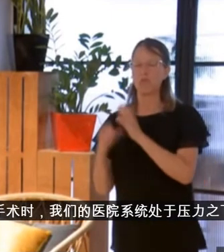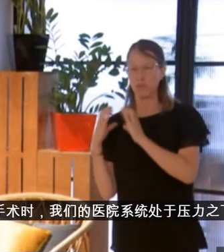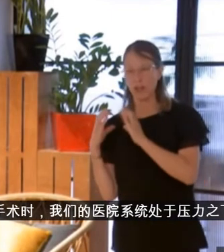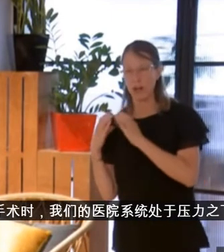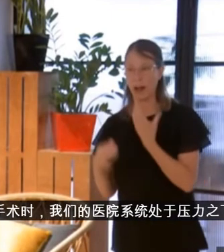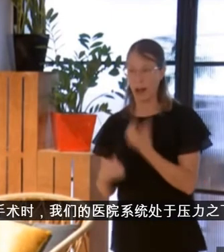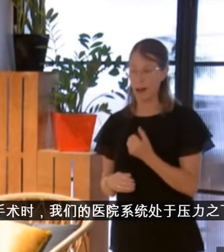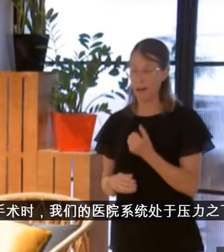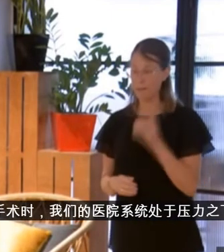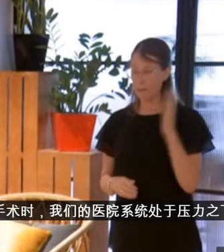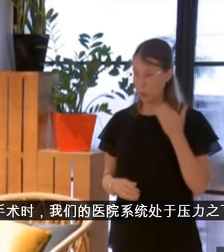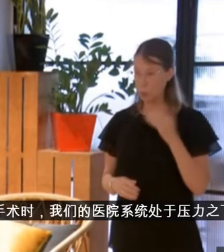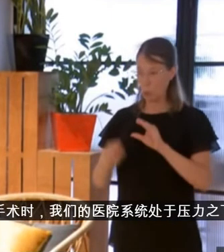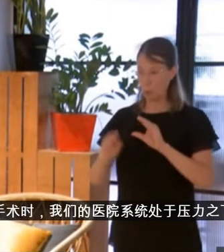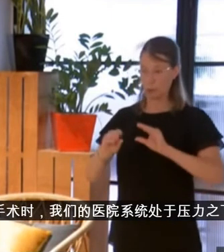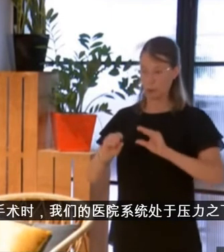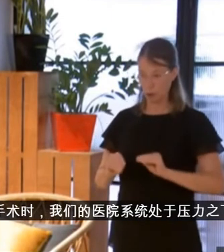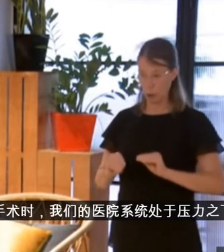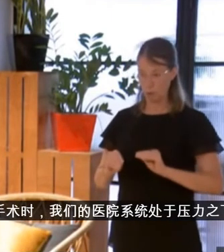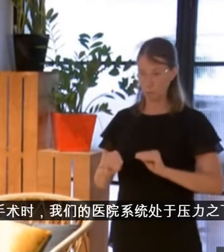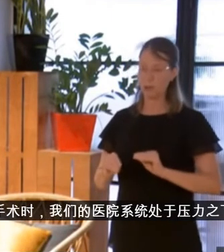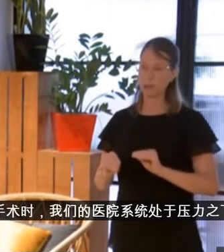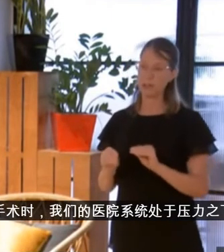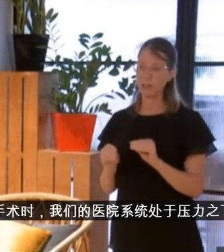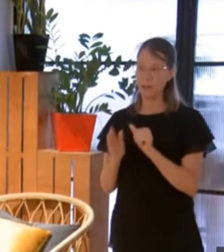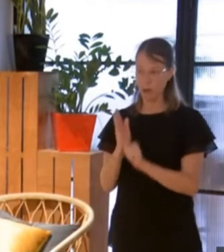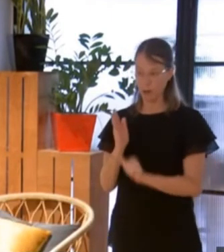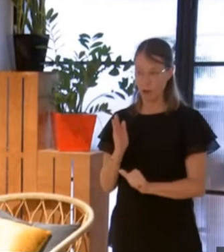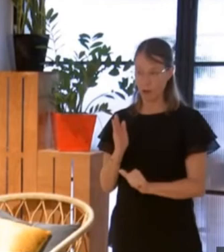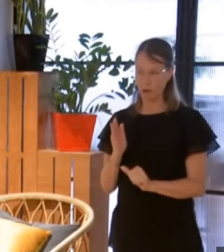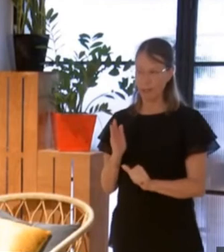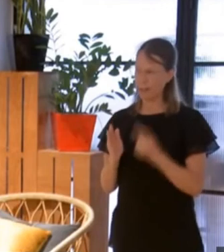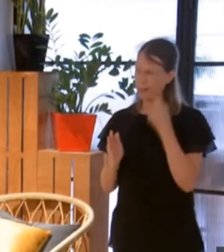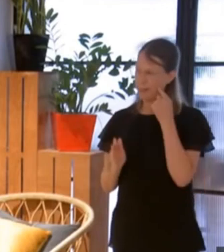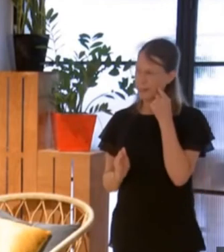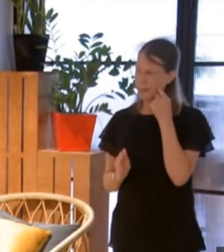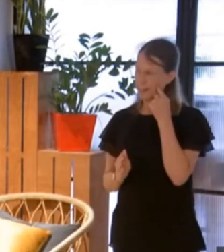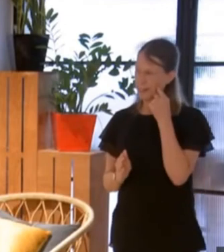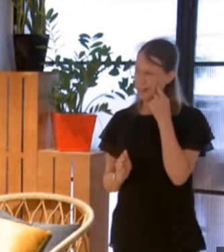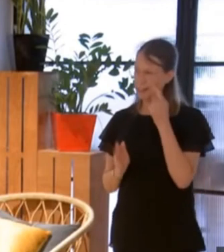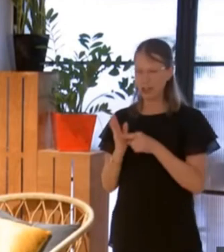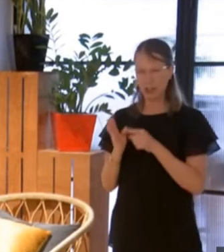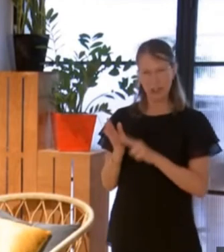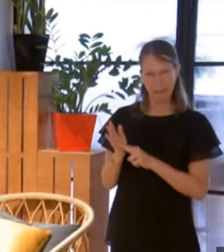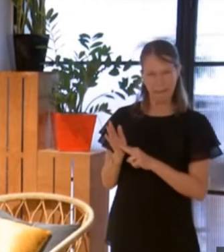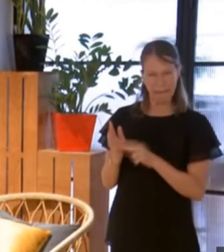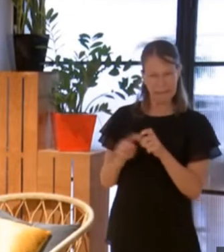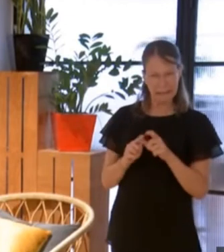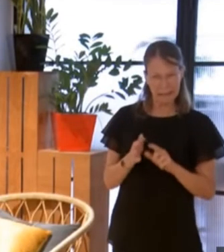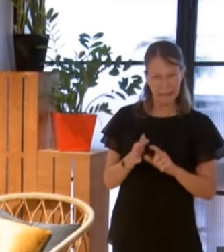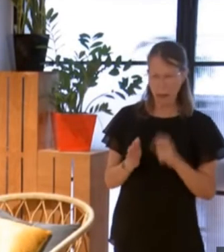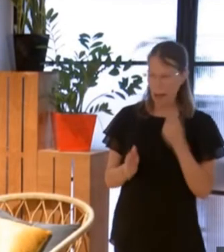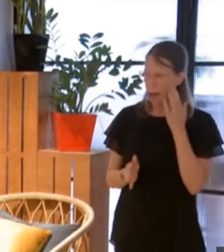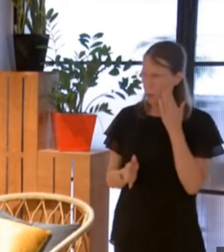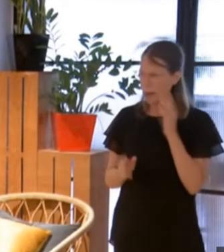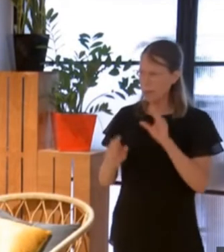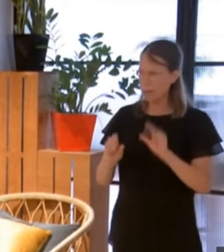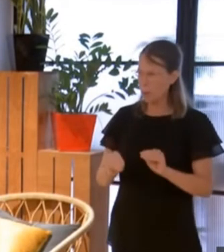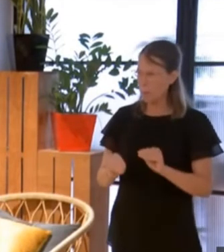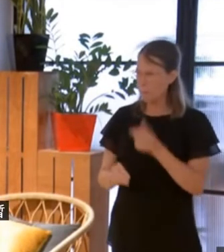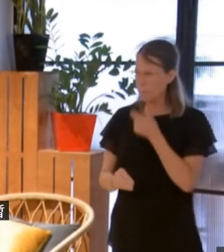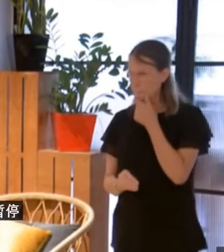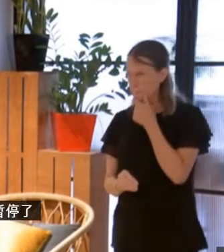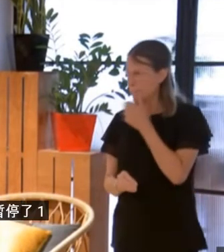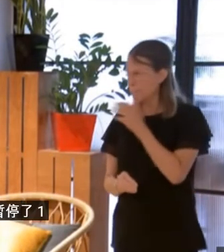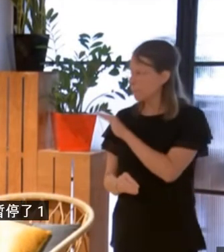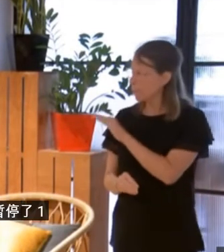non-urgent elective surgery in December last year, was it January or December? When did we